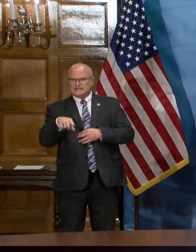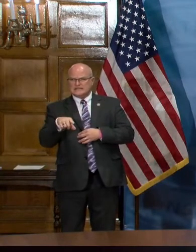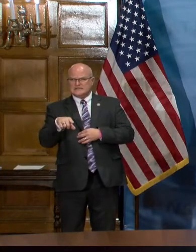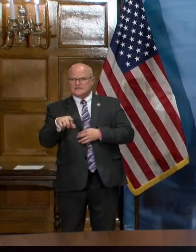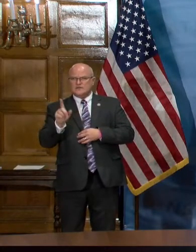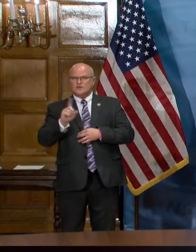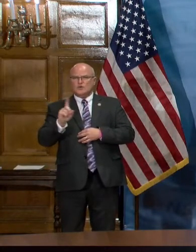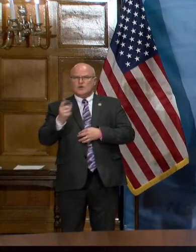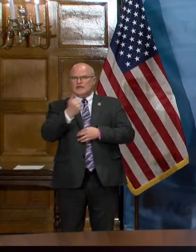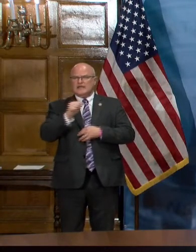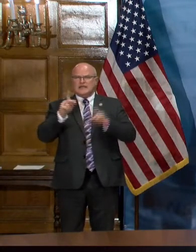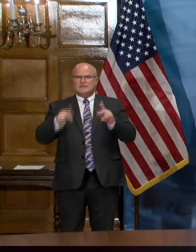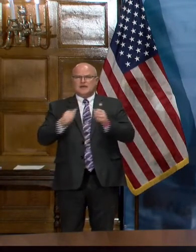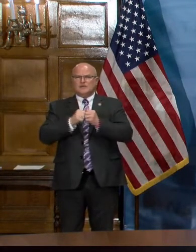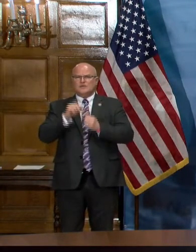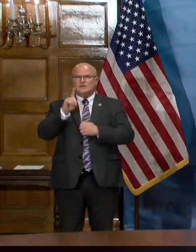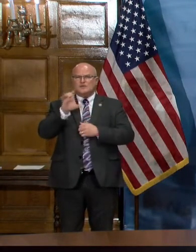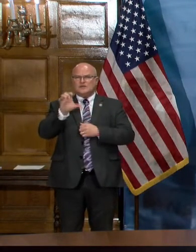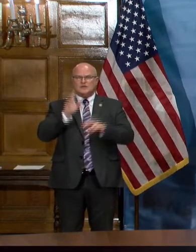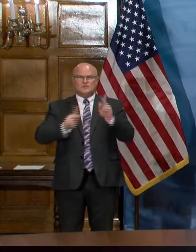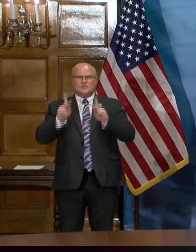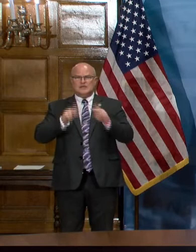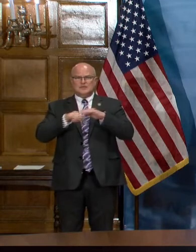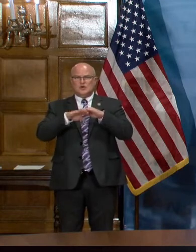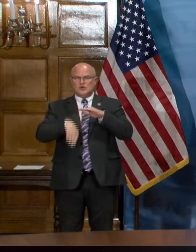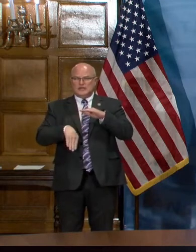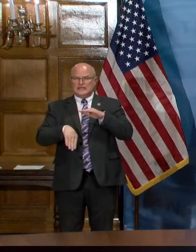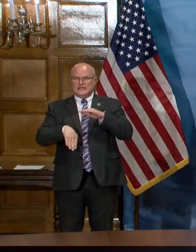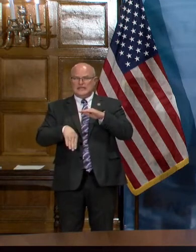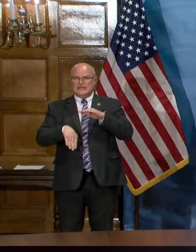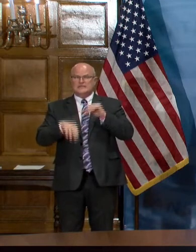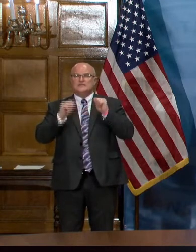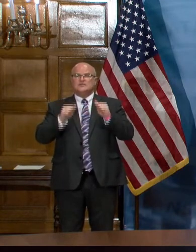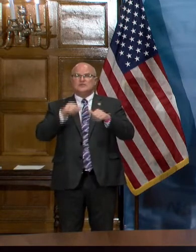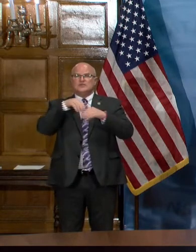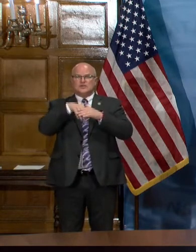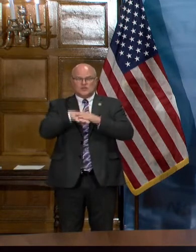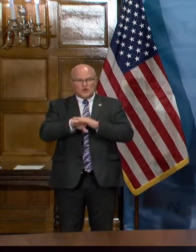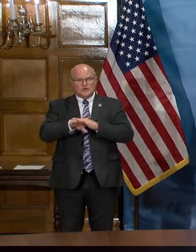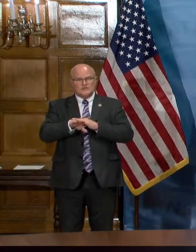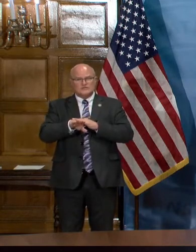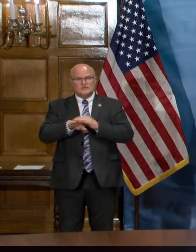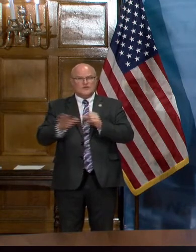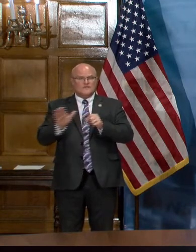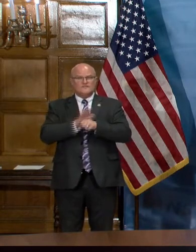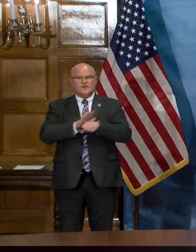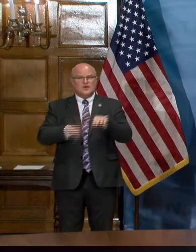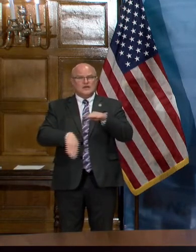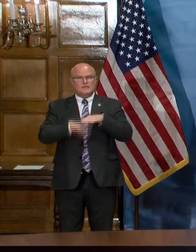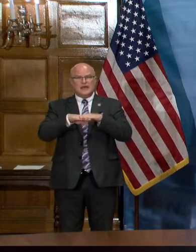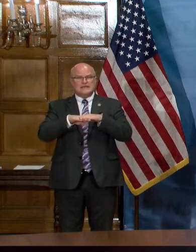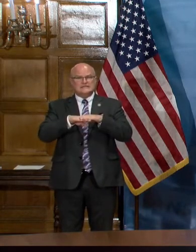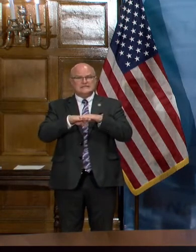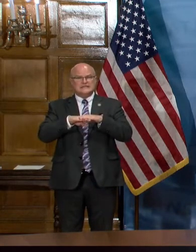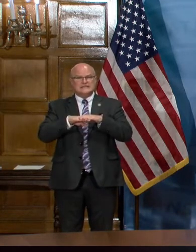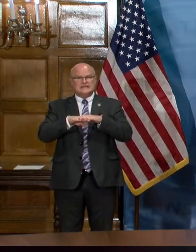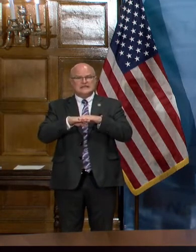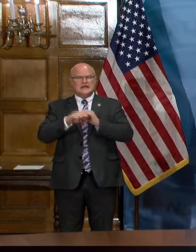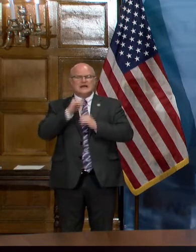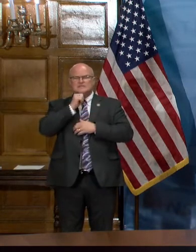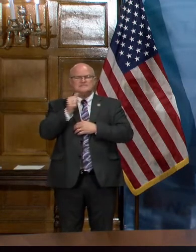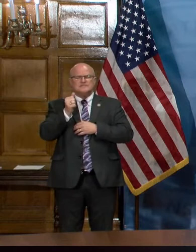to where anybody with 100 people or less could go to full capacity? I'm